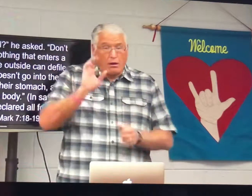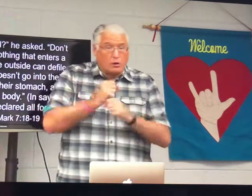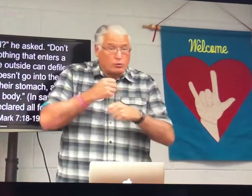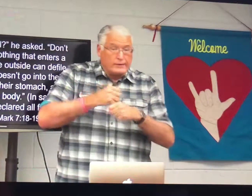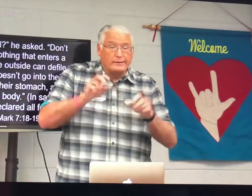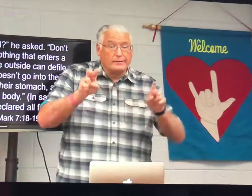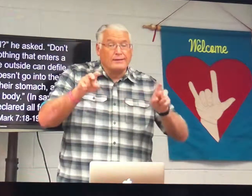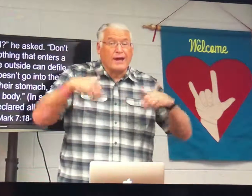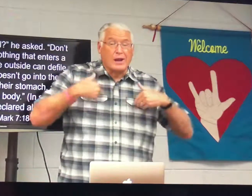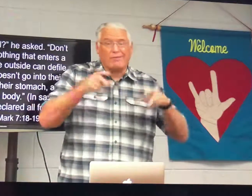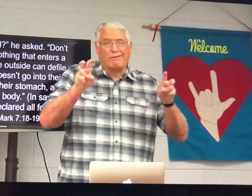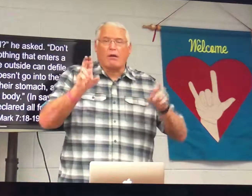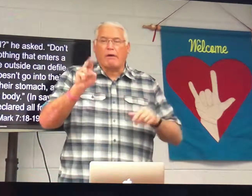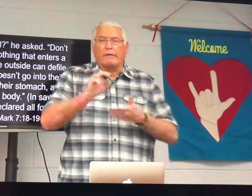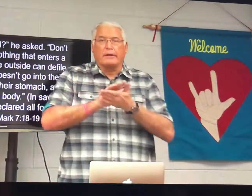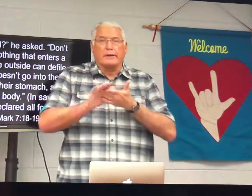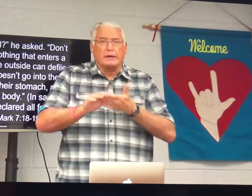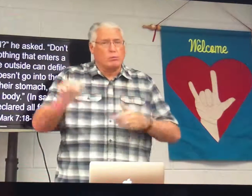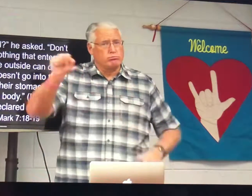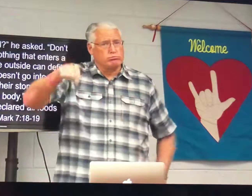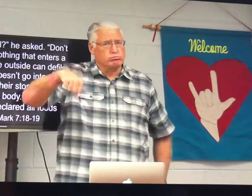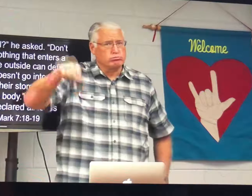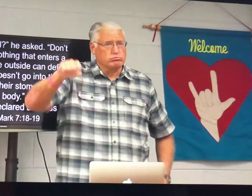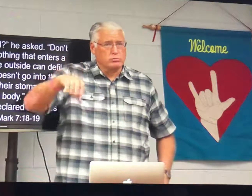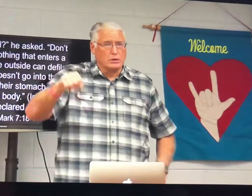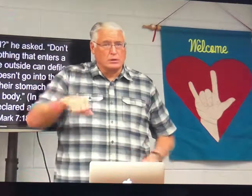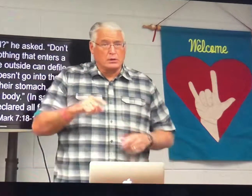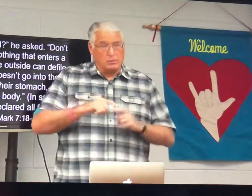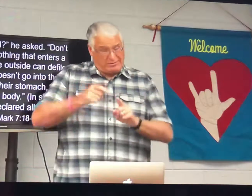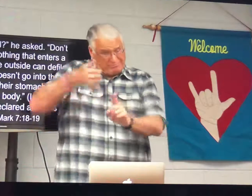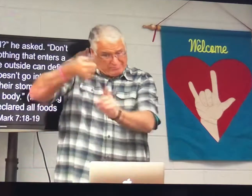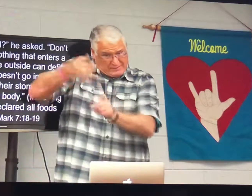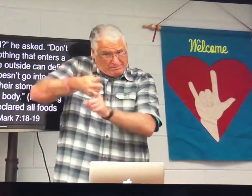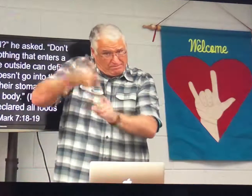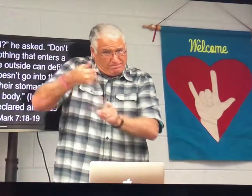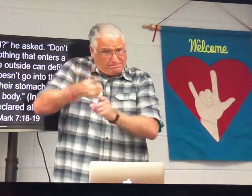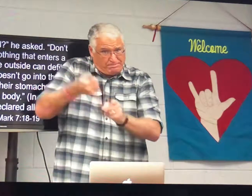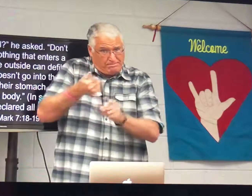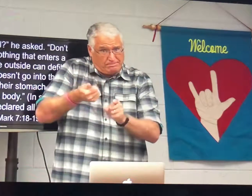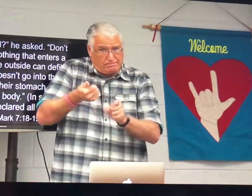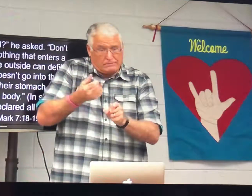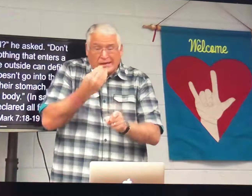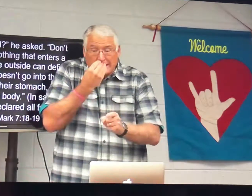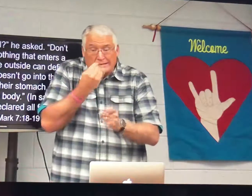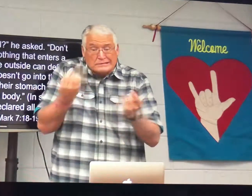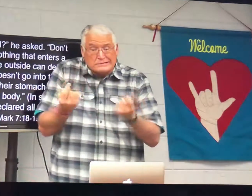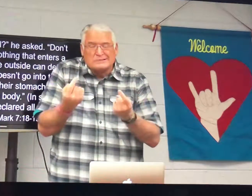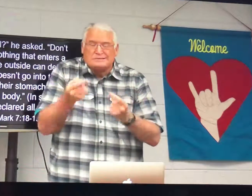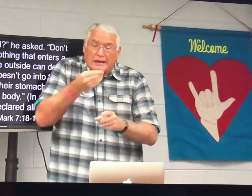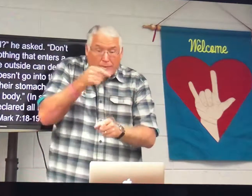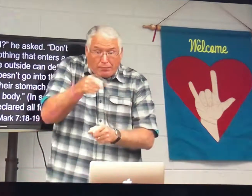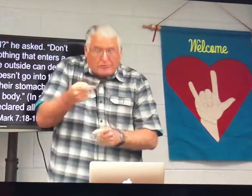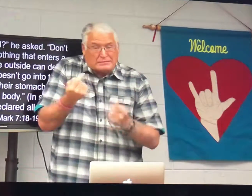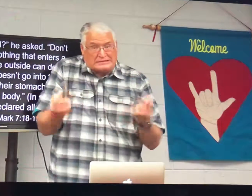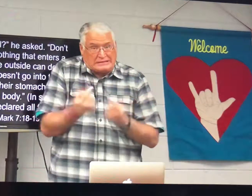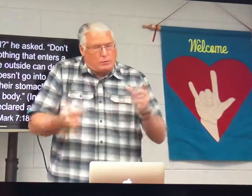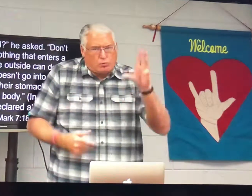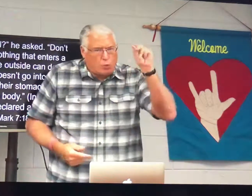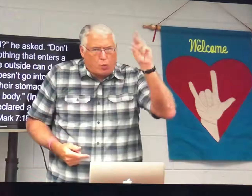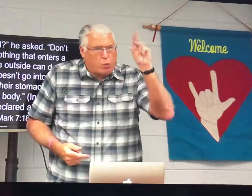Rays baseball on Fox Sports Sun is brought to you by W.B. Mason. Who but W.B. Mason, the official office supply company